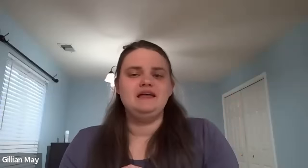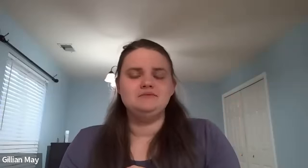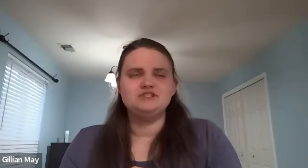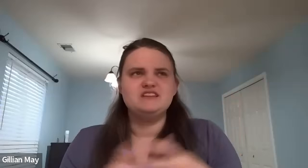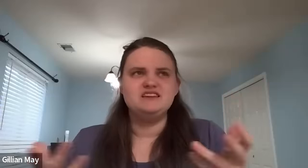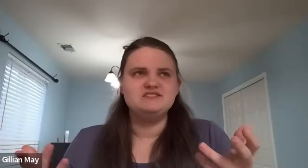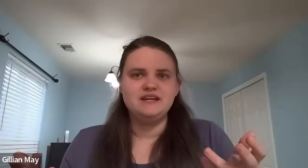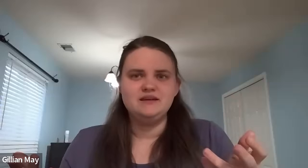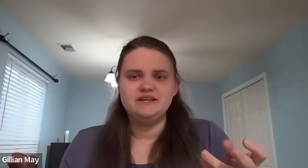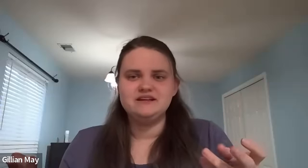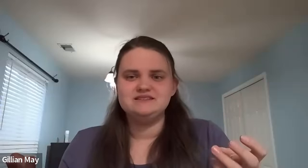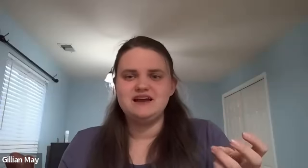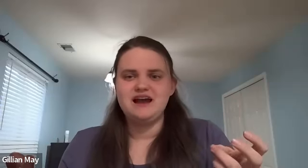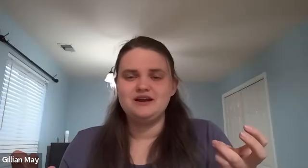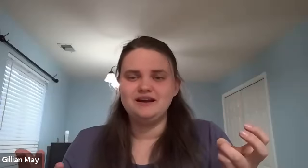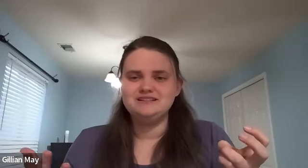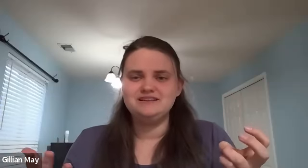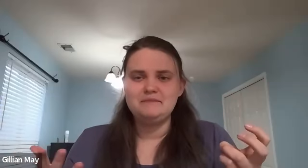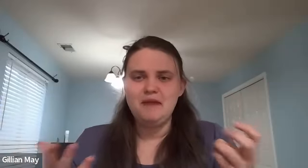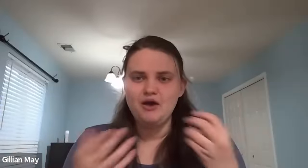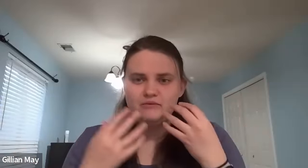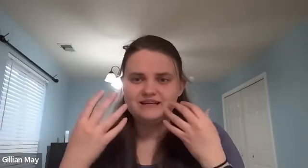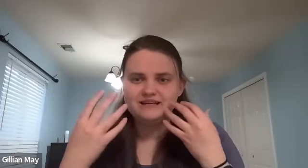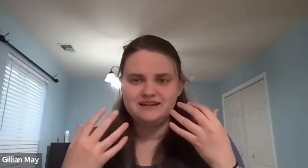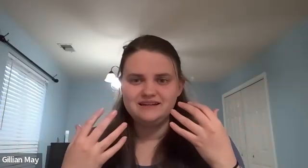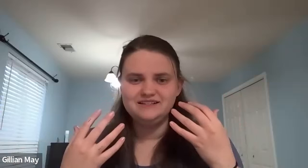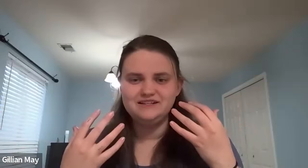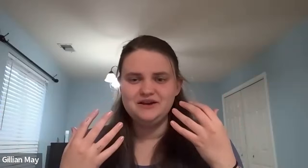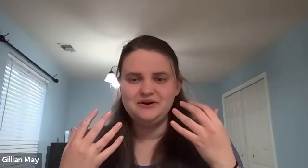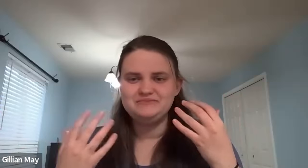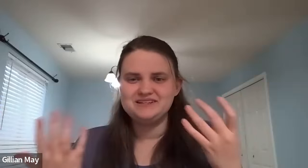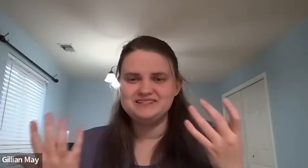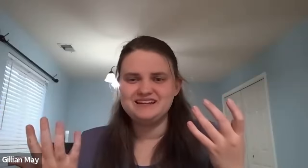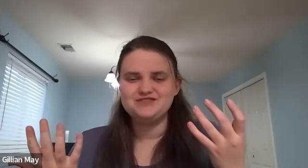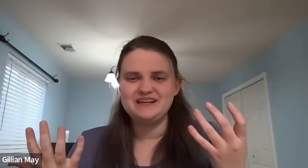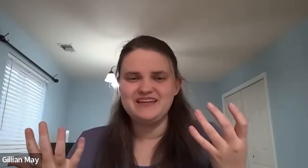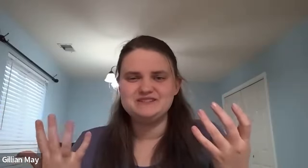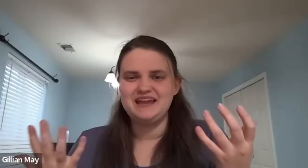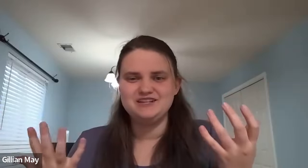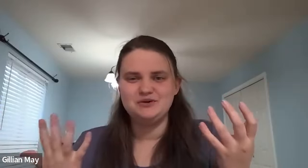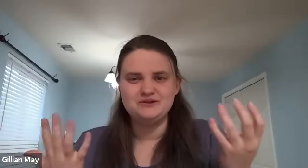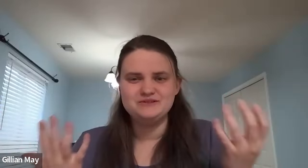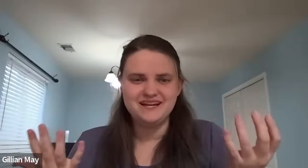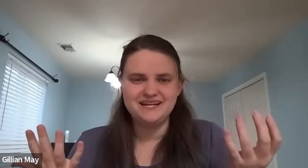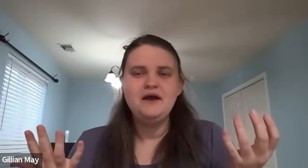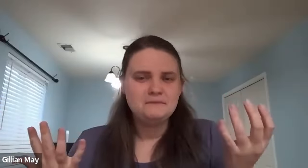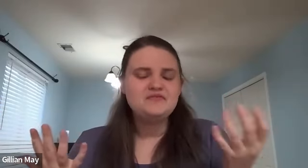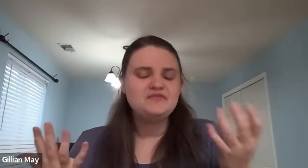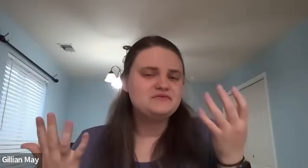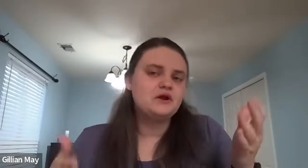And which I think is funny because I try not to like mouth when I sign, because I just feel like that looks like I don't know sign. But there are